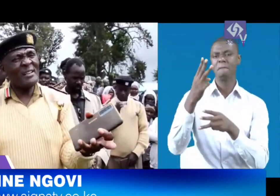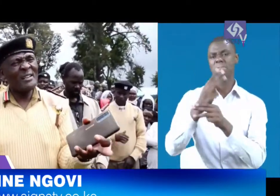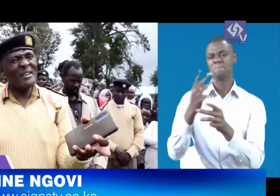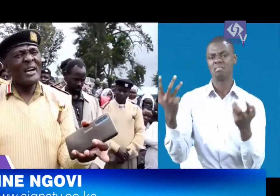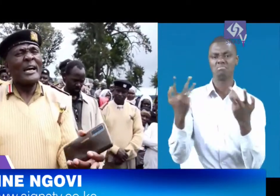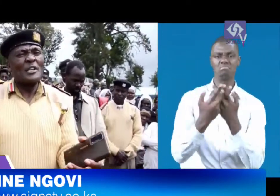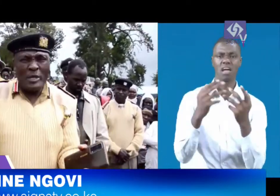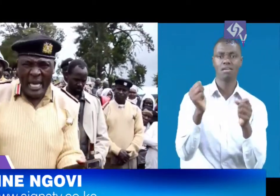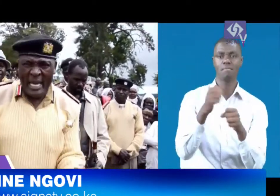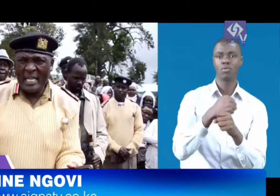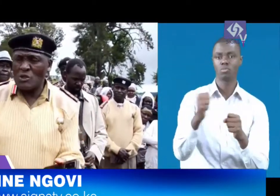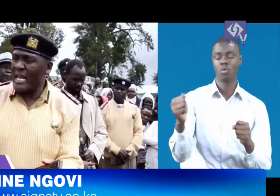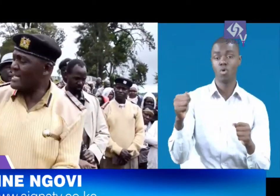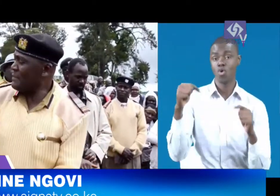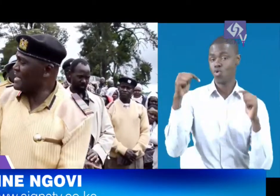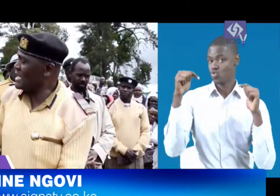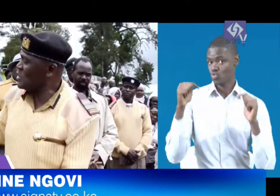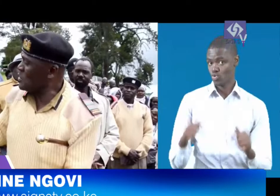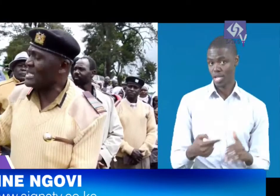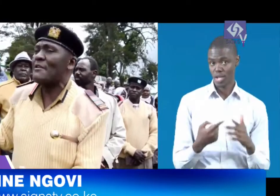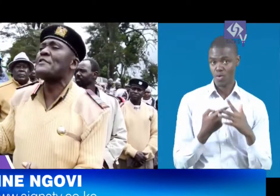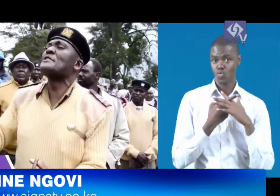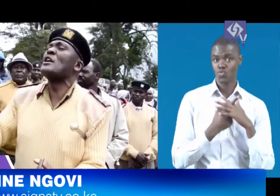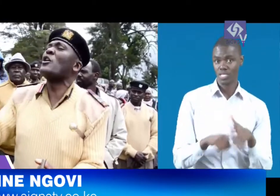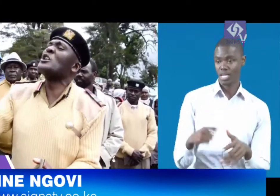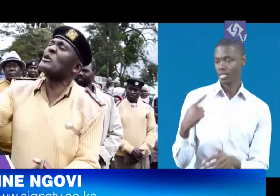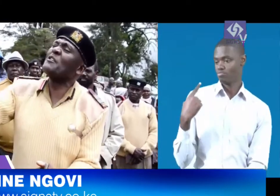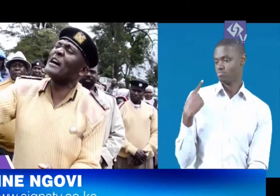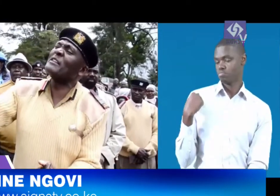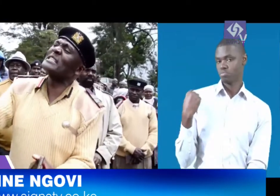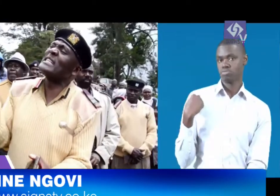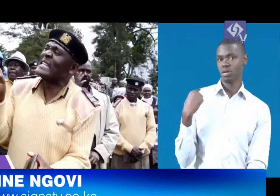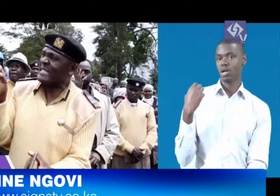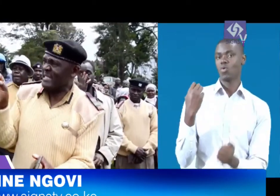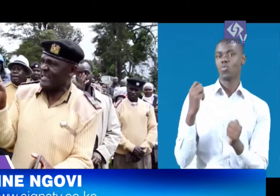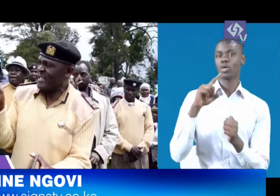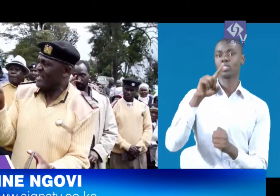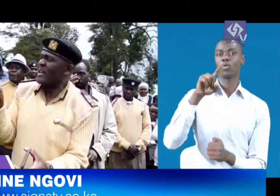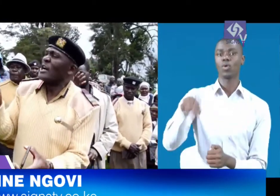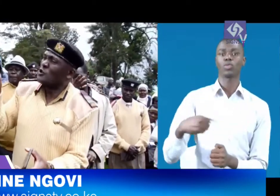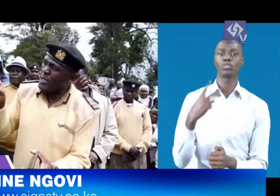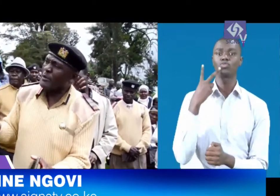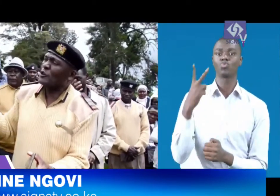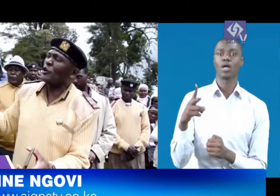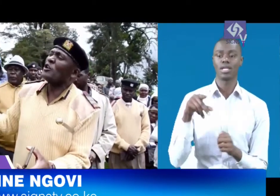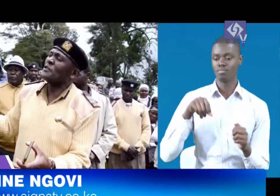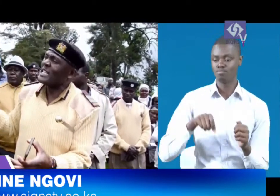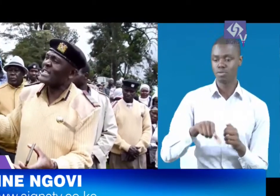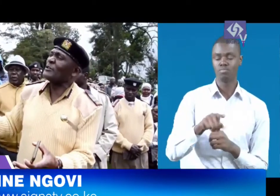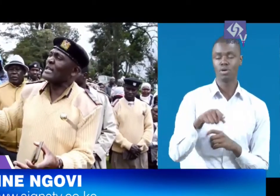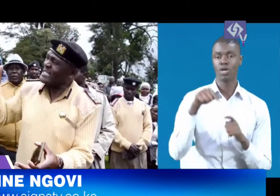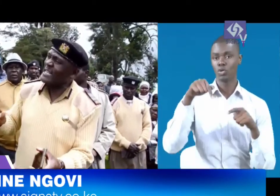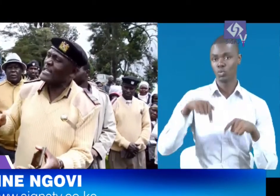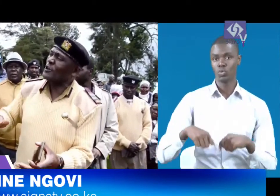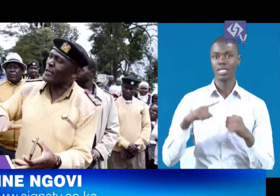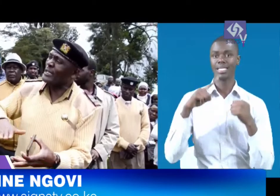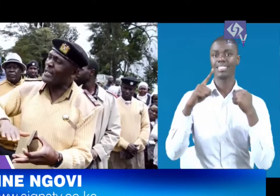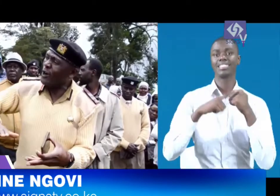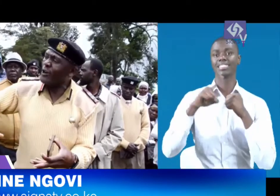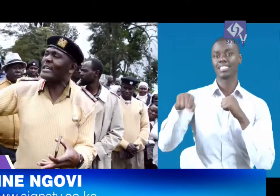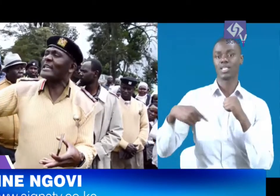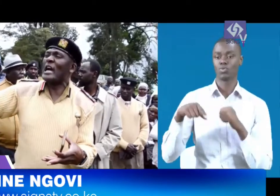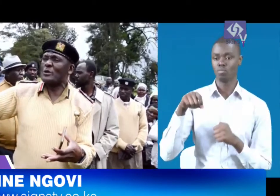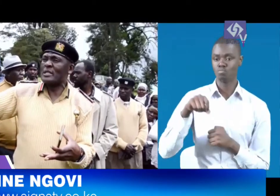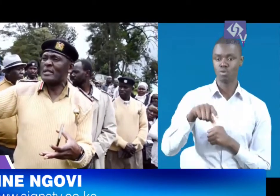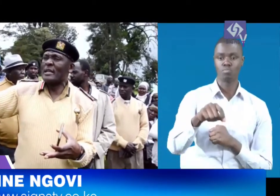ingia. Today tulianza miti juzi na only 1,200 seedlings. Today we are talking of 6,000 seedlings